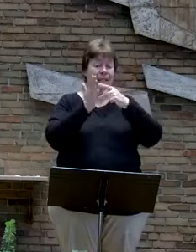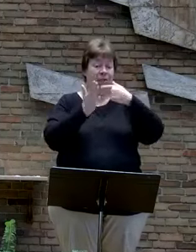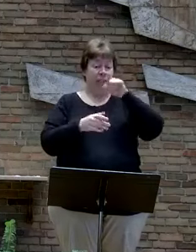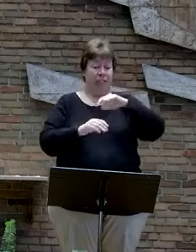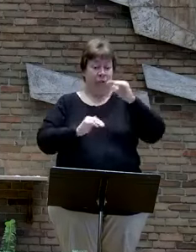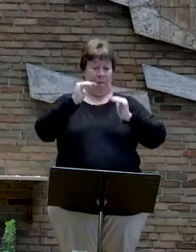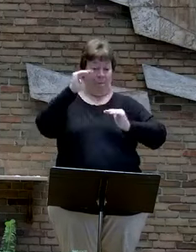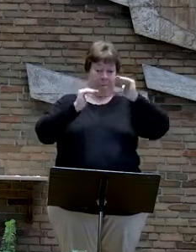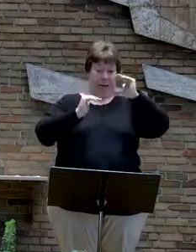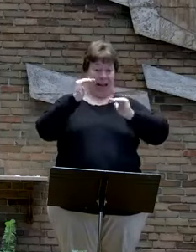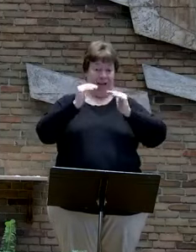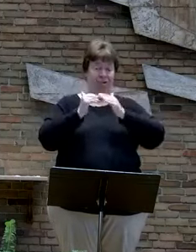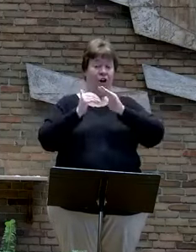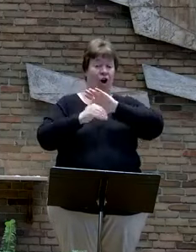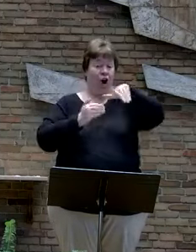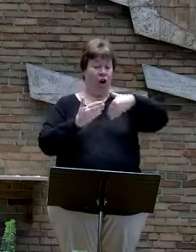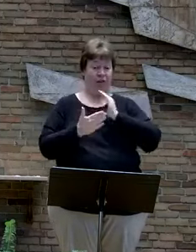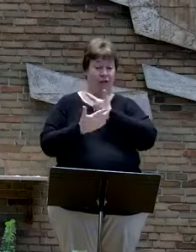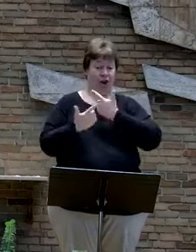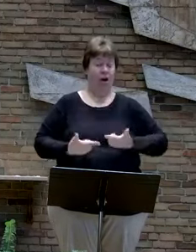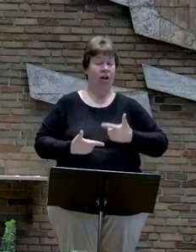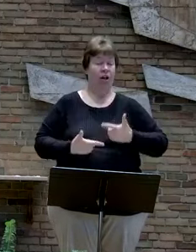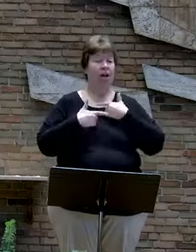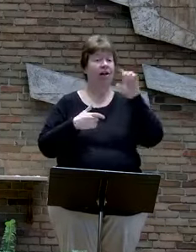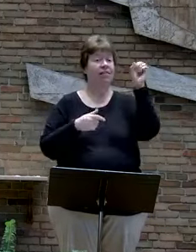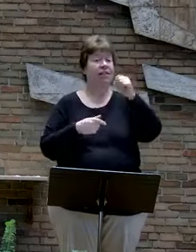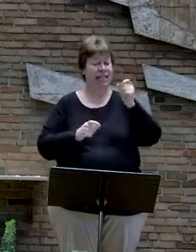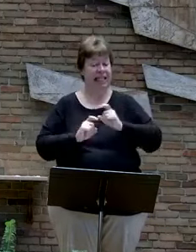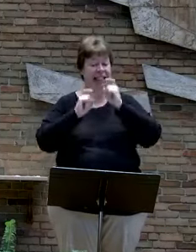life. Sure, Jesus is saying,